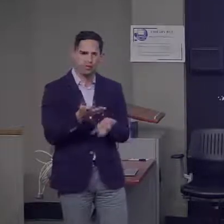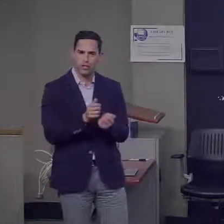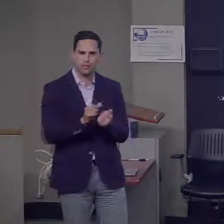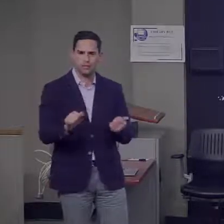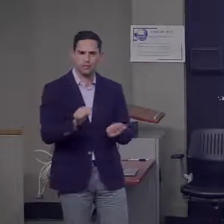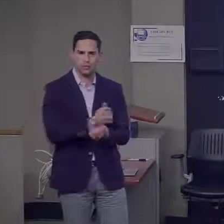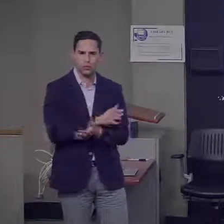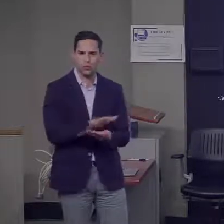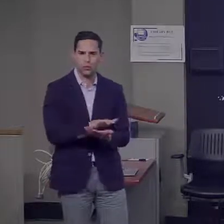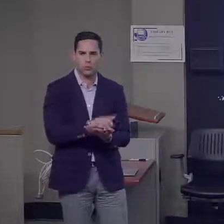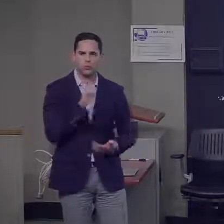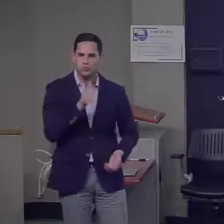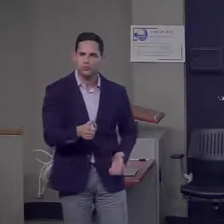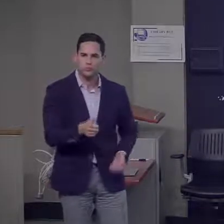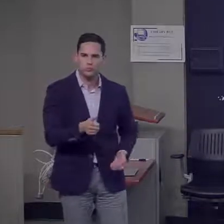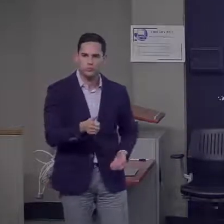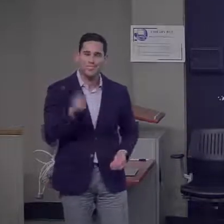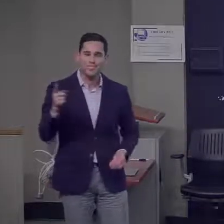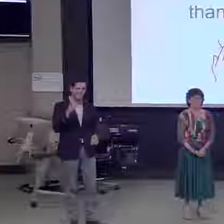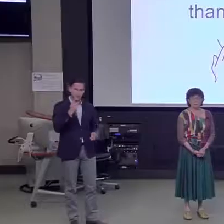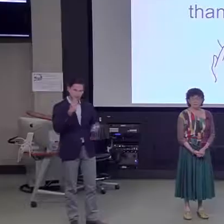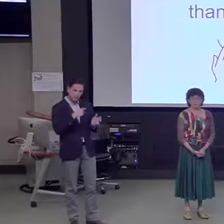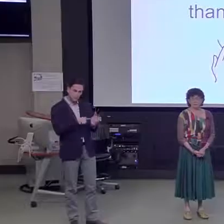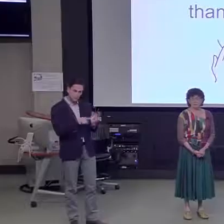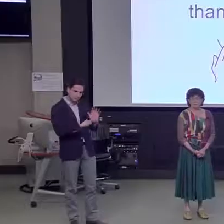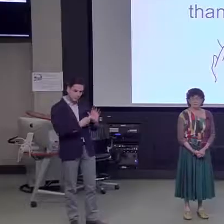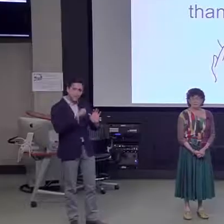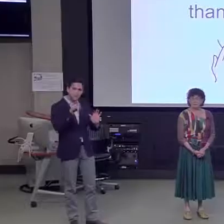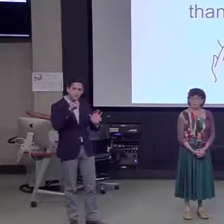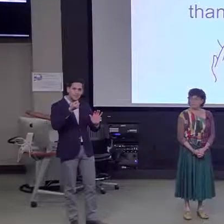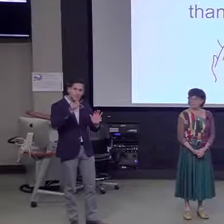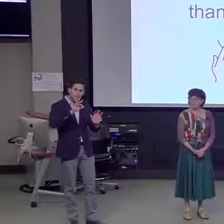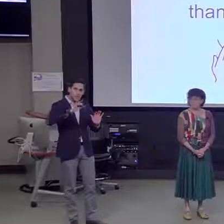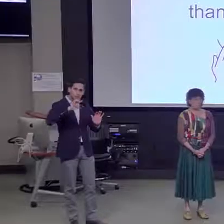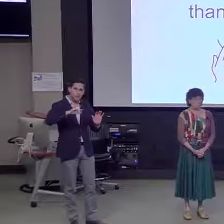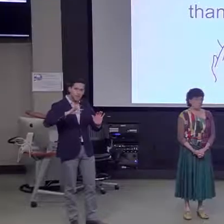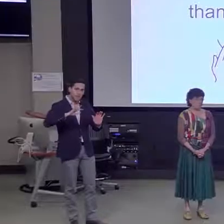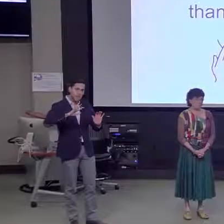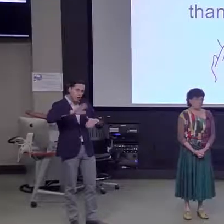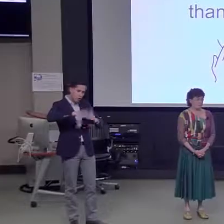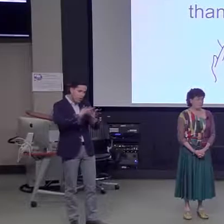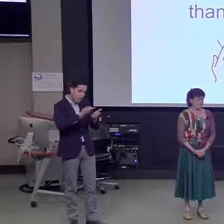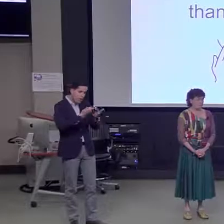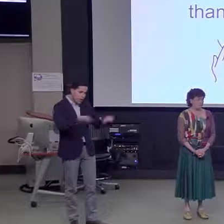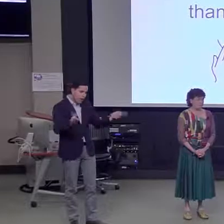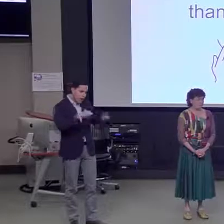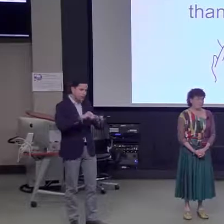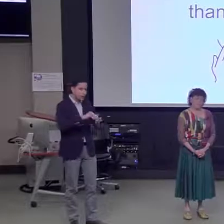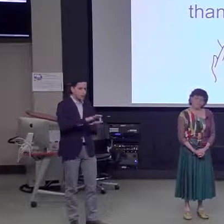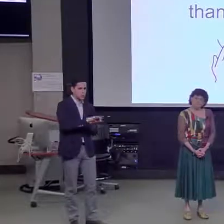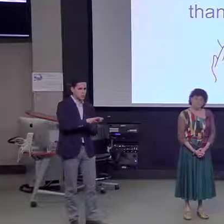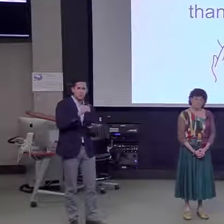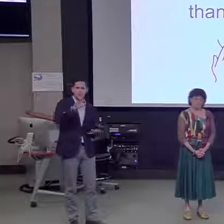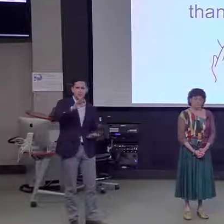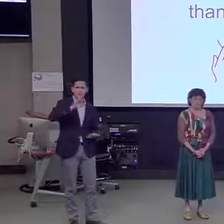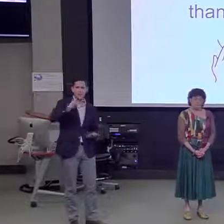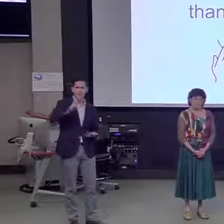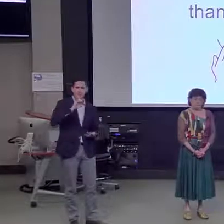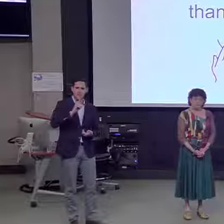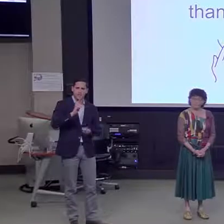only 19% of the kind of language and conversations that are used with kids are